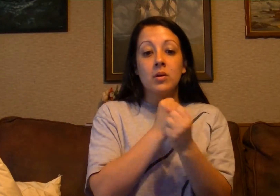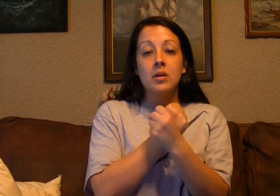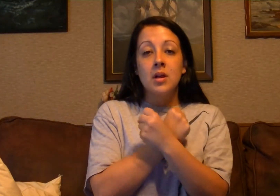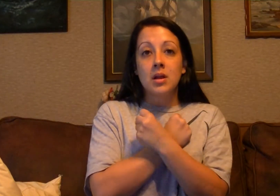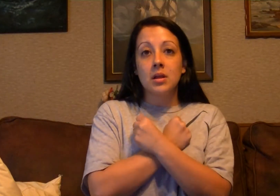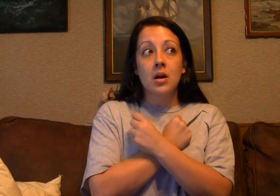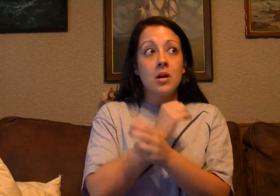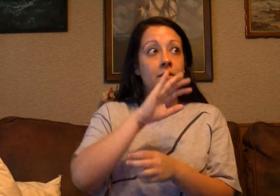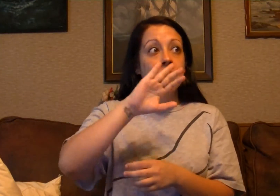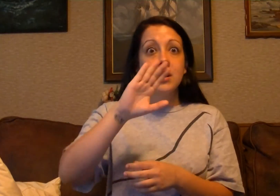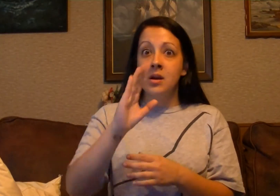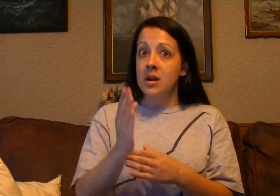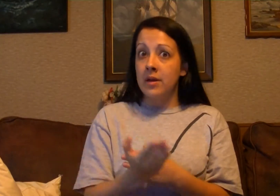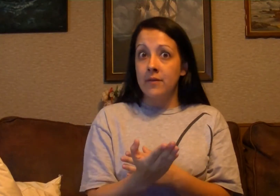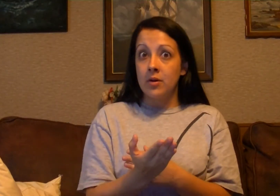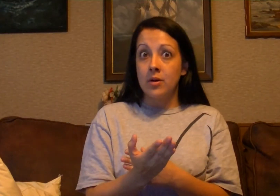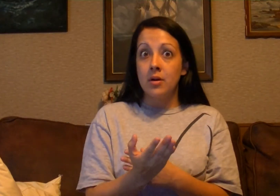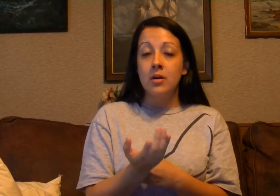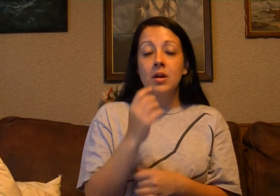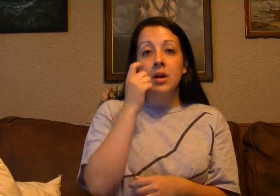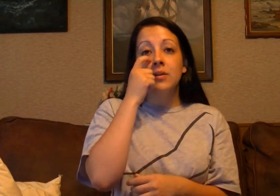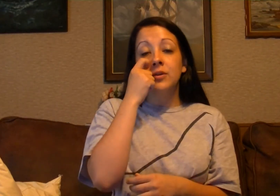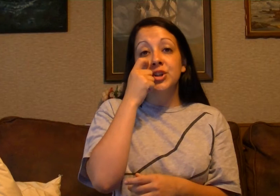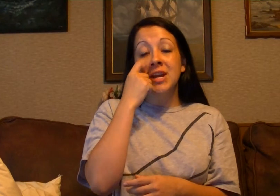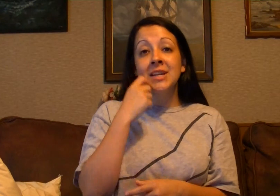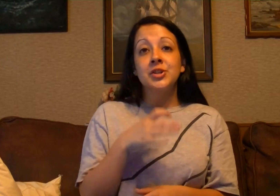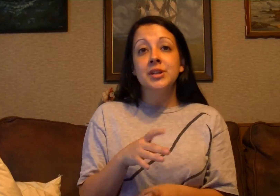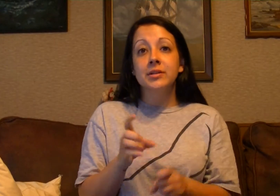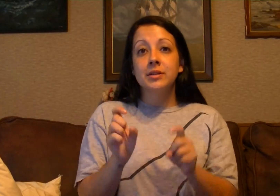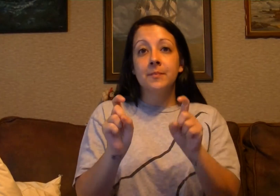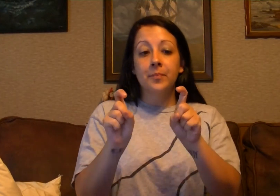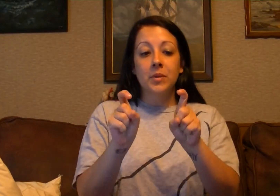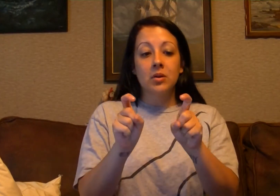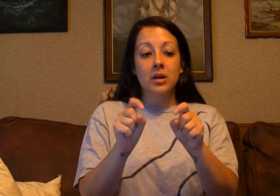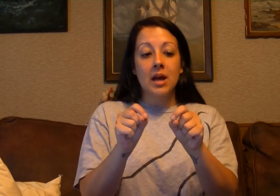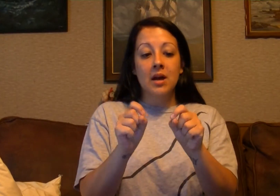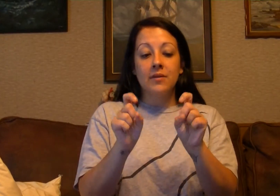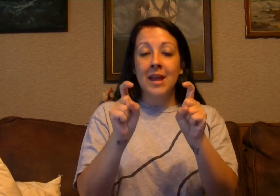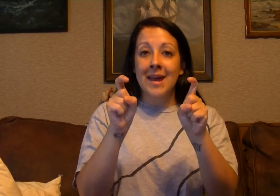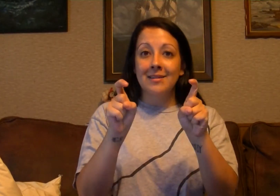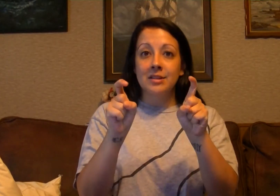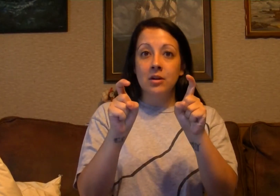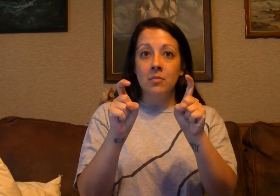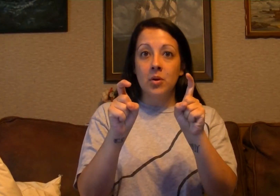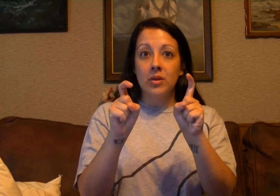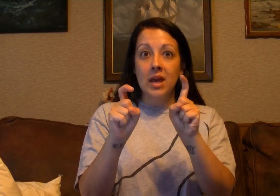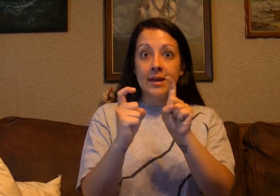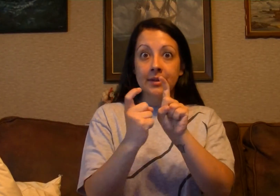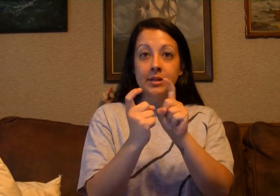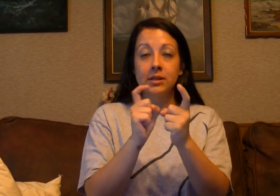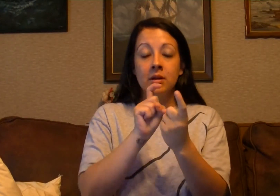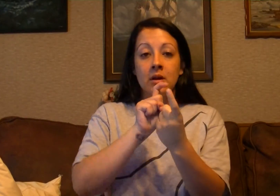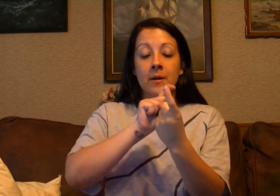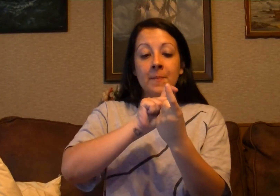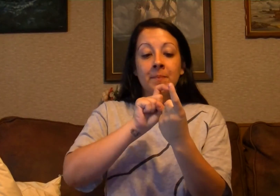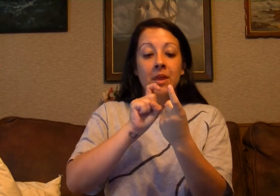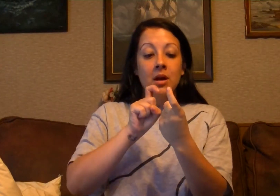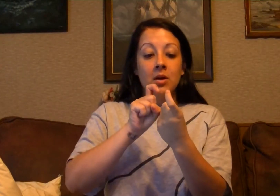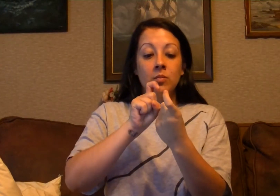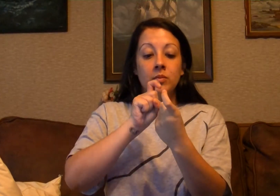Your love never. For changes, you're going to have an X on both hands. You